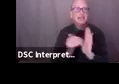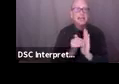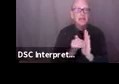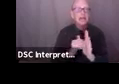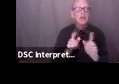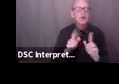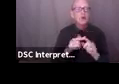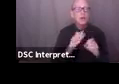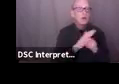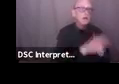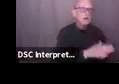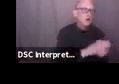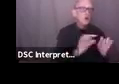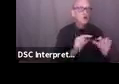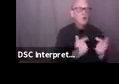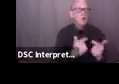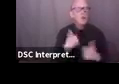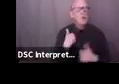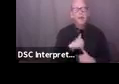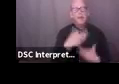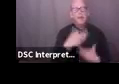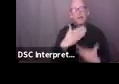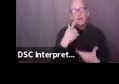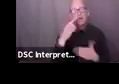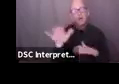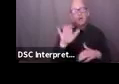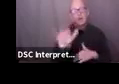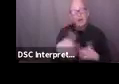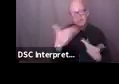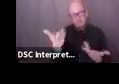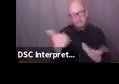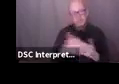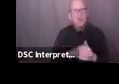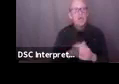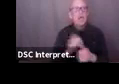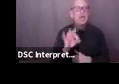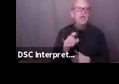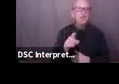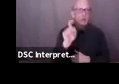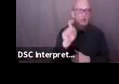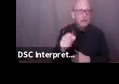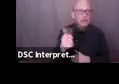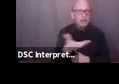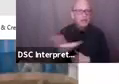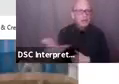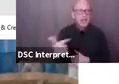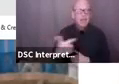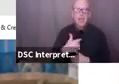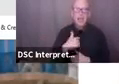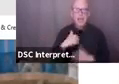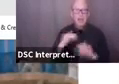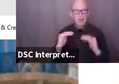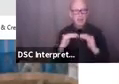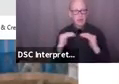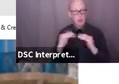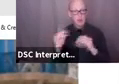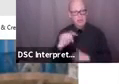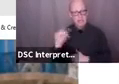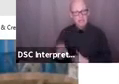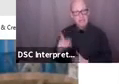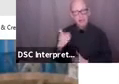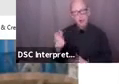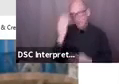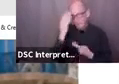marginalized groups, we thank you for doing that. And if you need anything, I'm at Equality Toledo, so let me